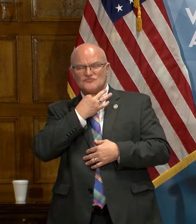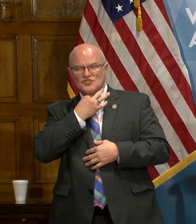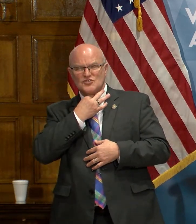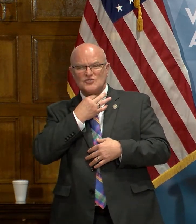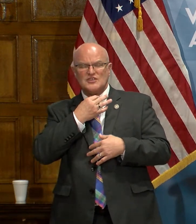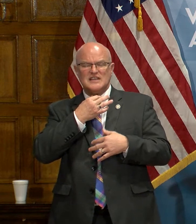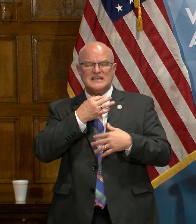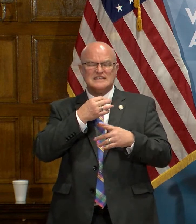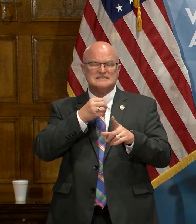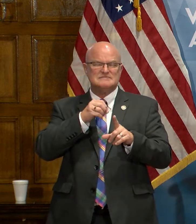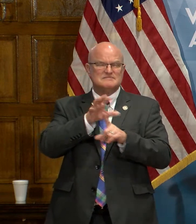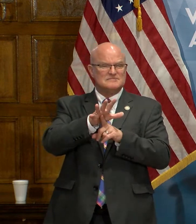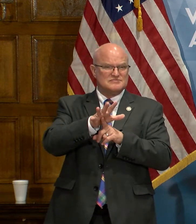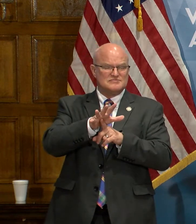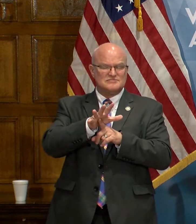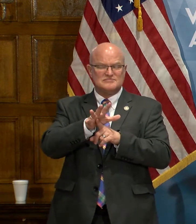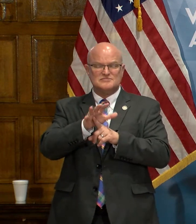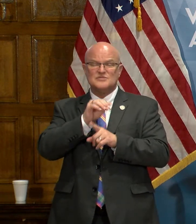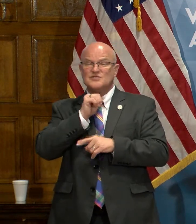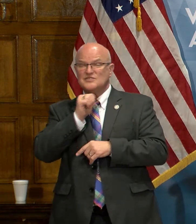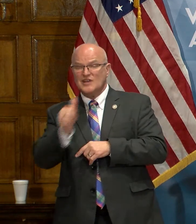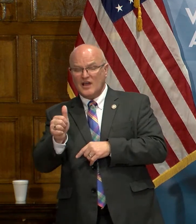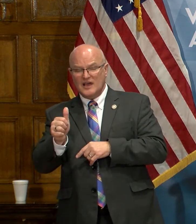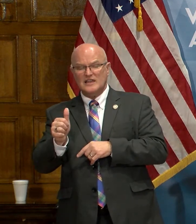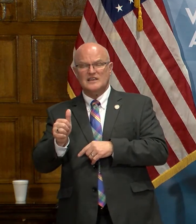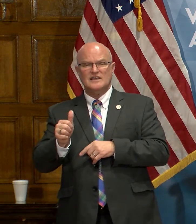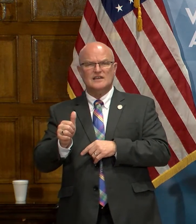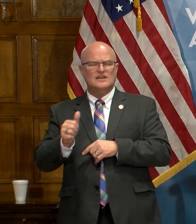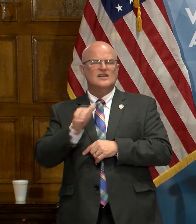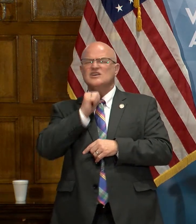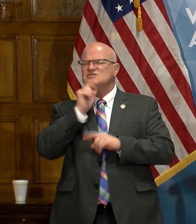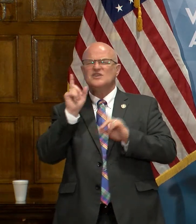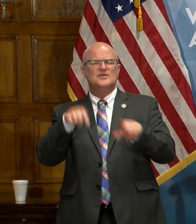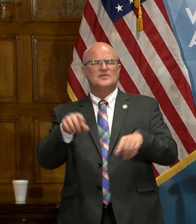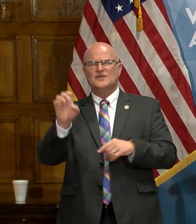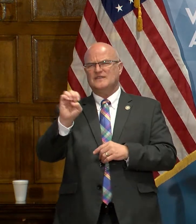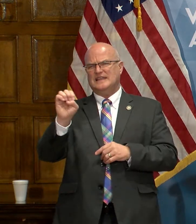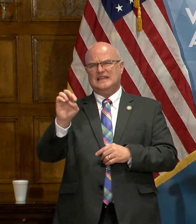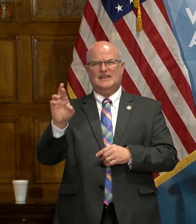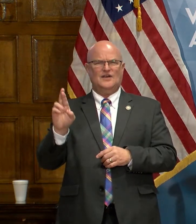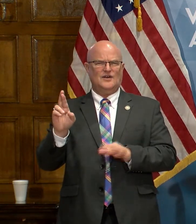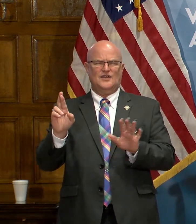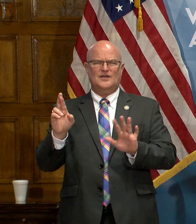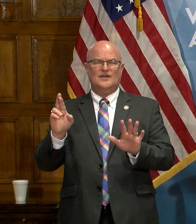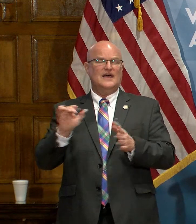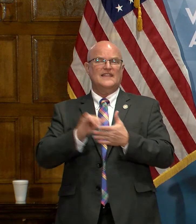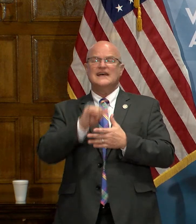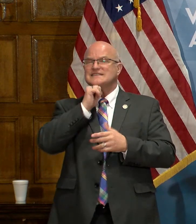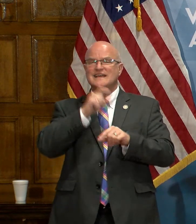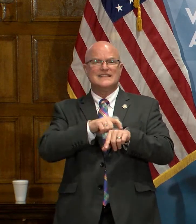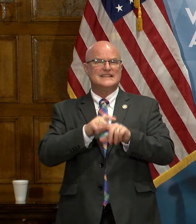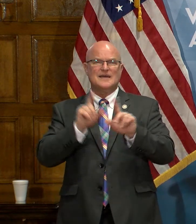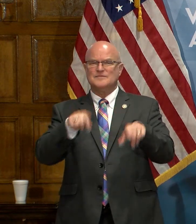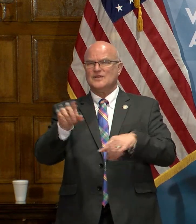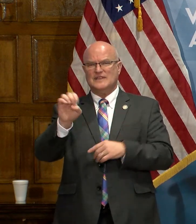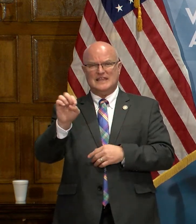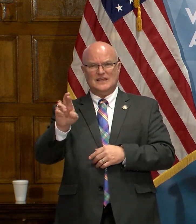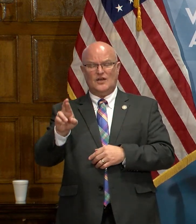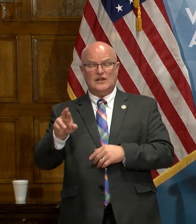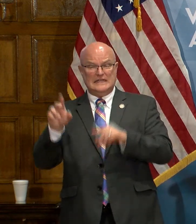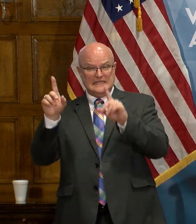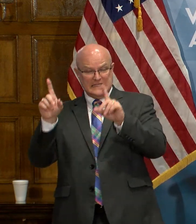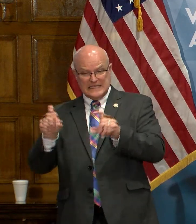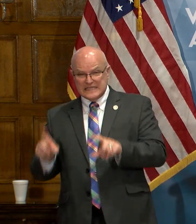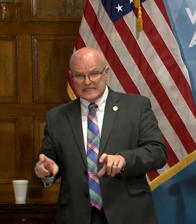whether you've been exposed or not, don't go to the emergency room. That's not the time to do it. Get a